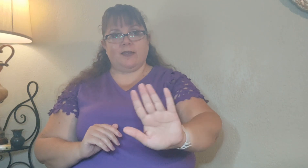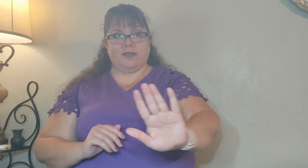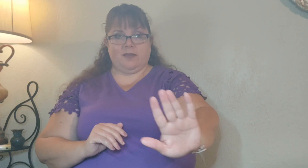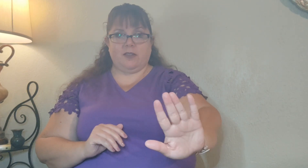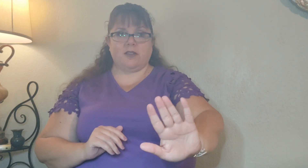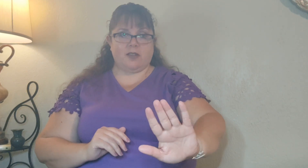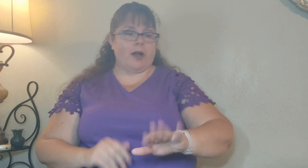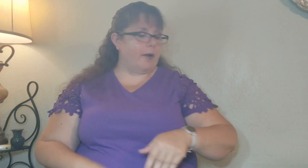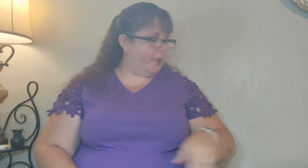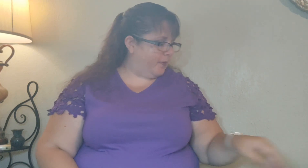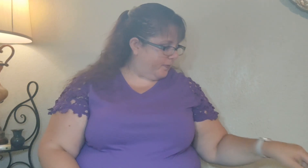and to stop.